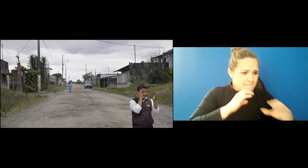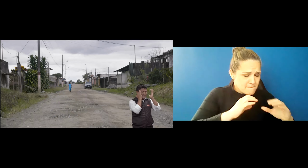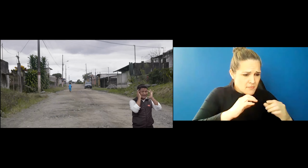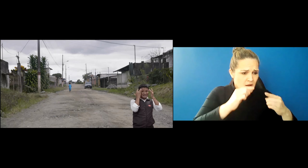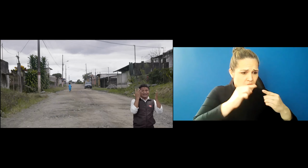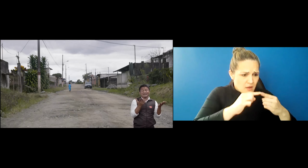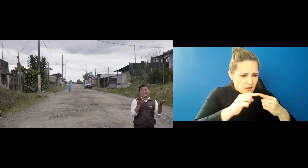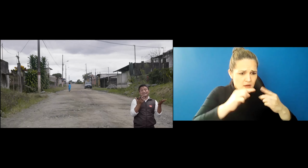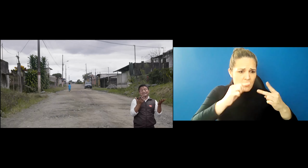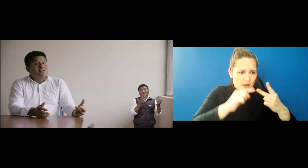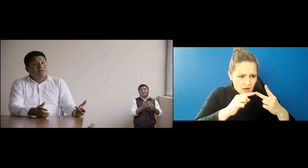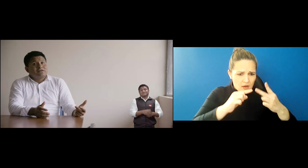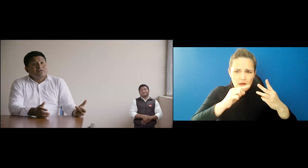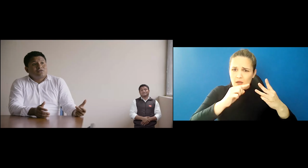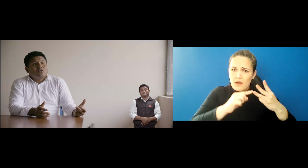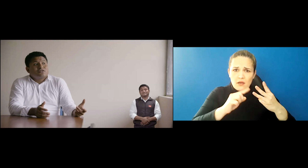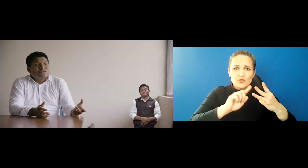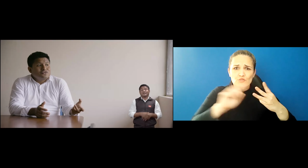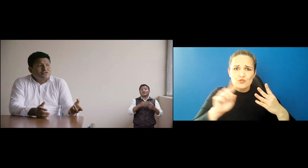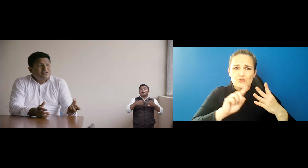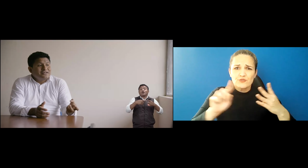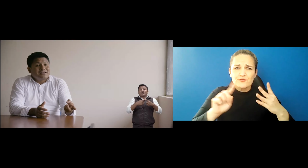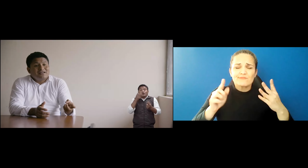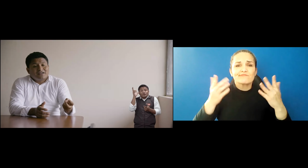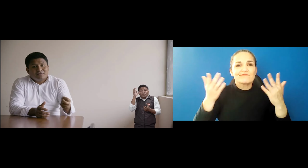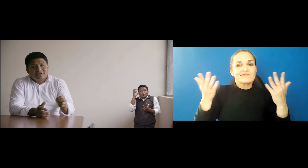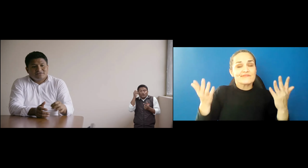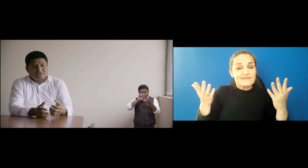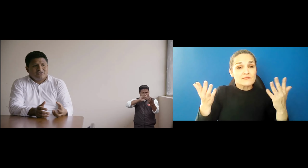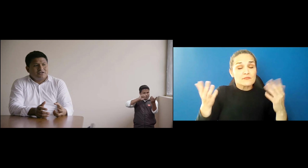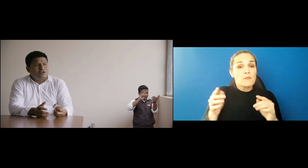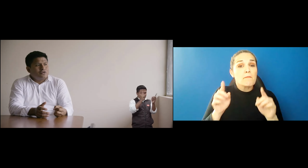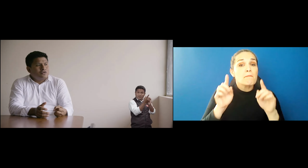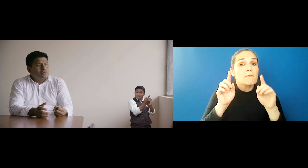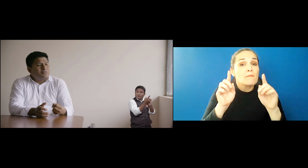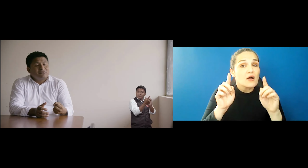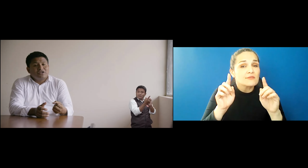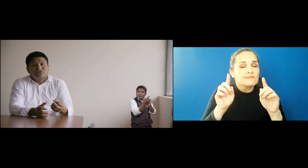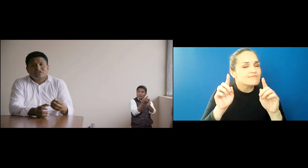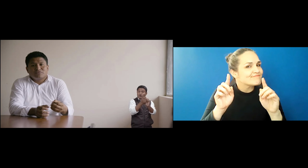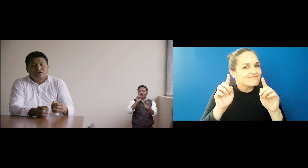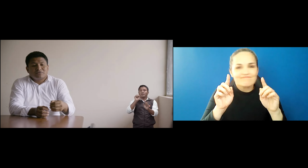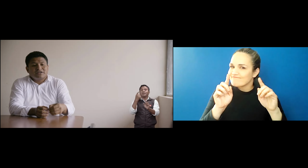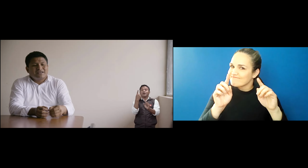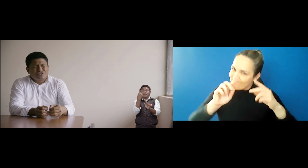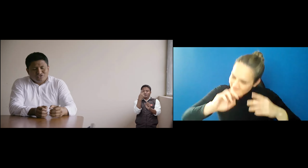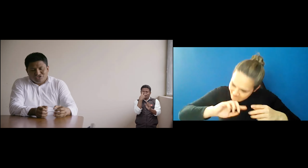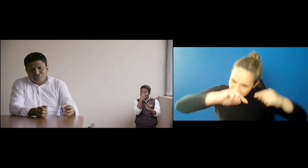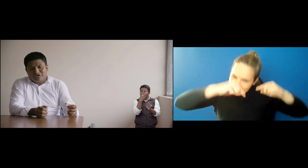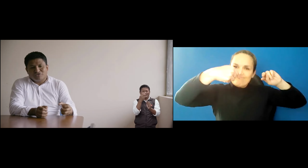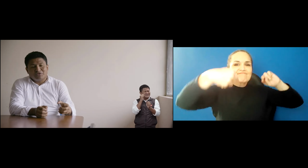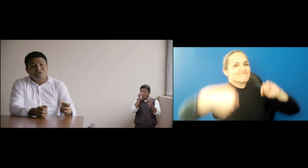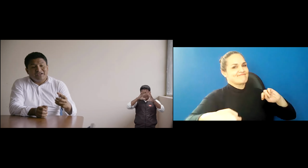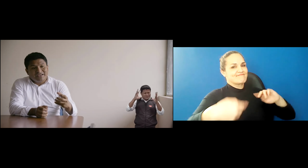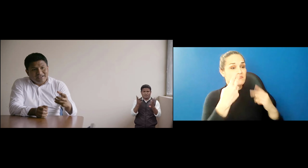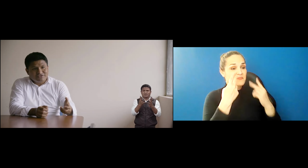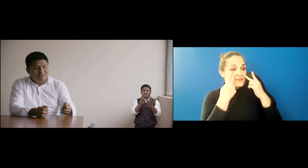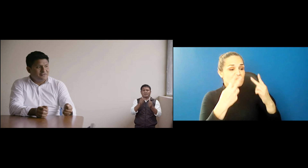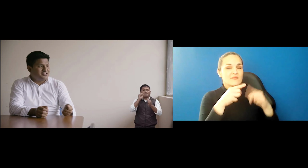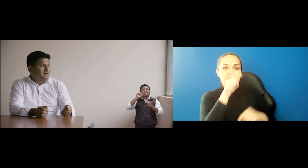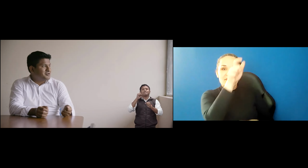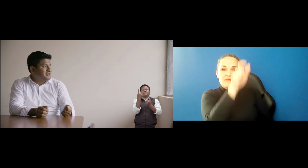They think of the things that the child does not have. But I think we should look at it from another point of view,